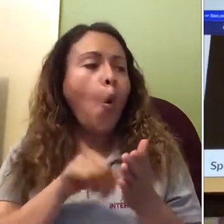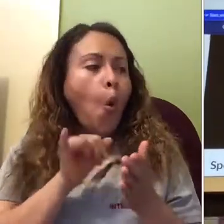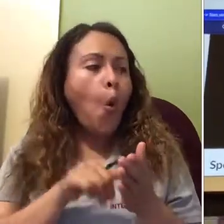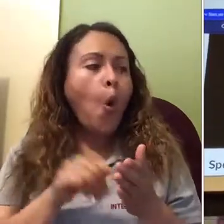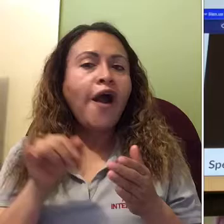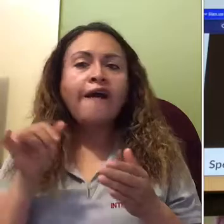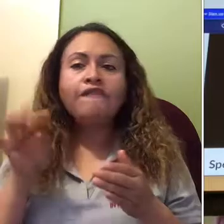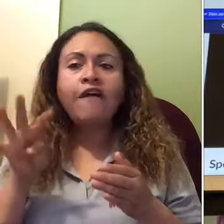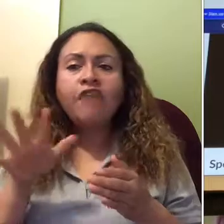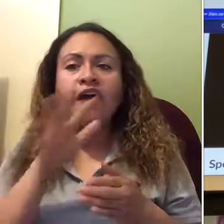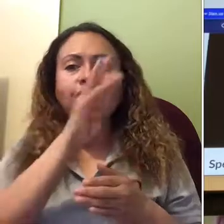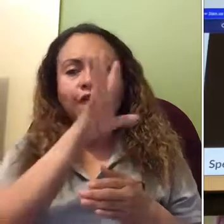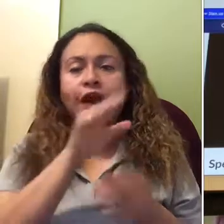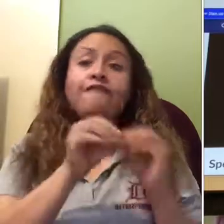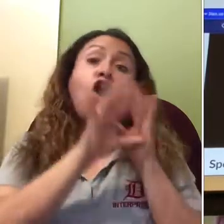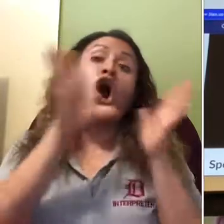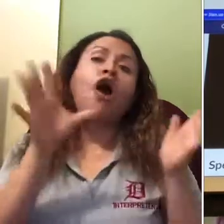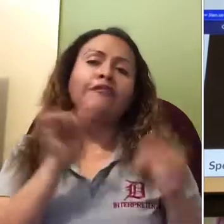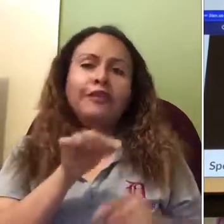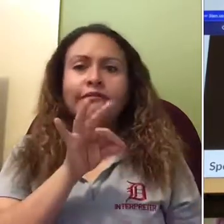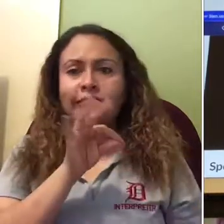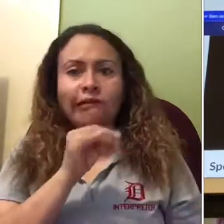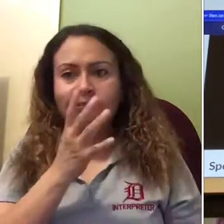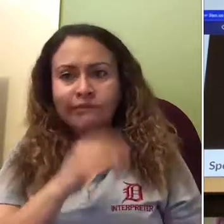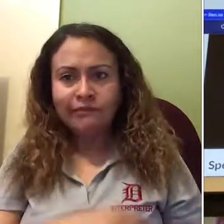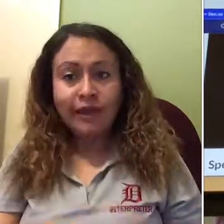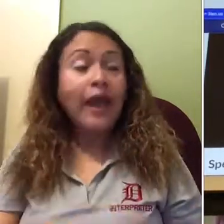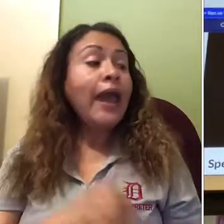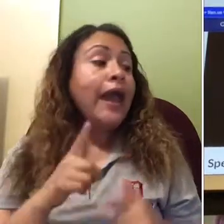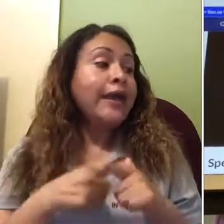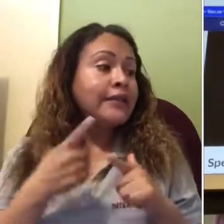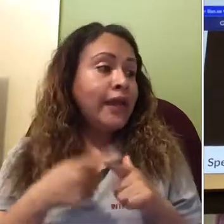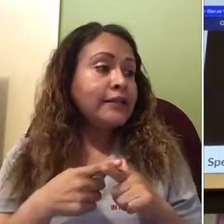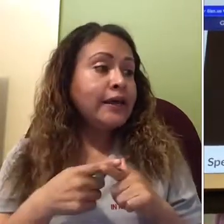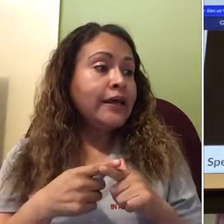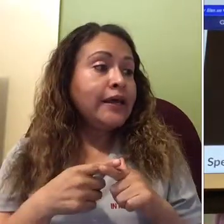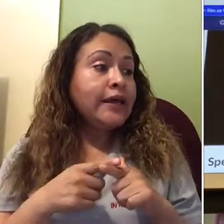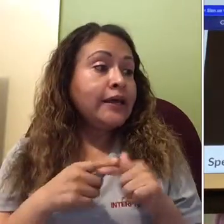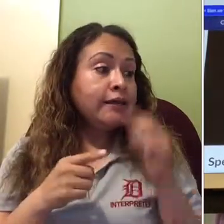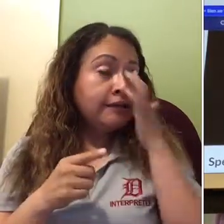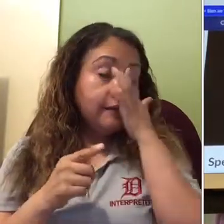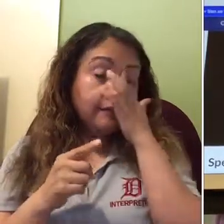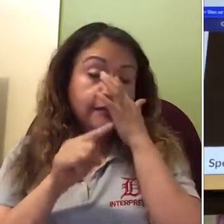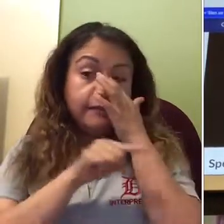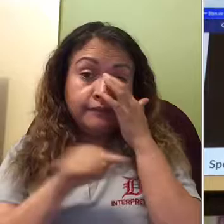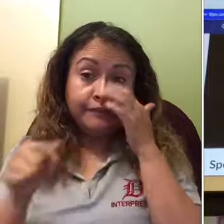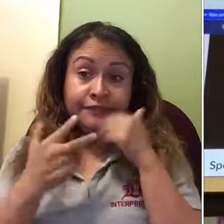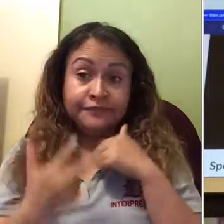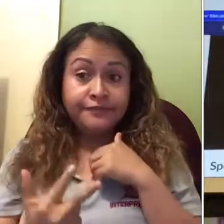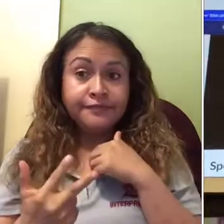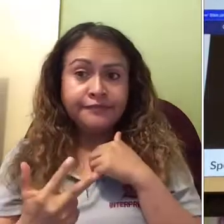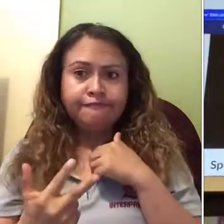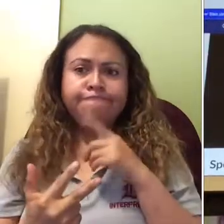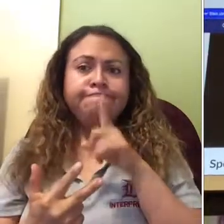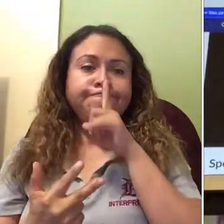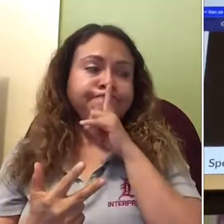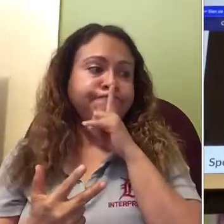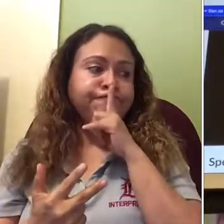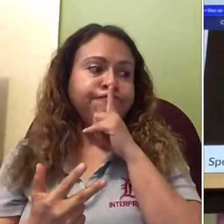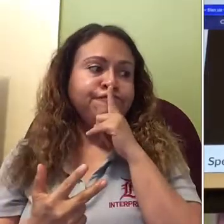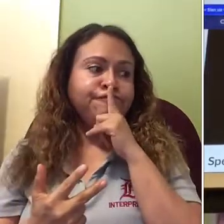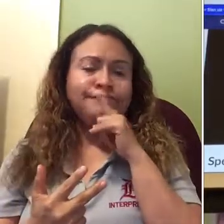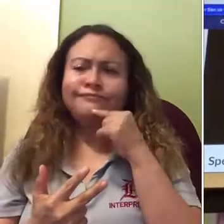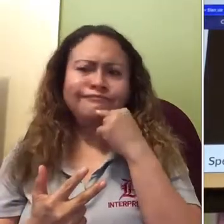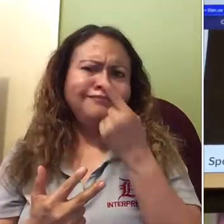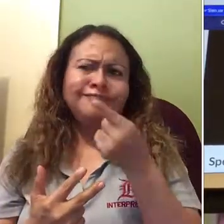to know that what the other one is going to be. And if I tell you that this side right over here is 3, I actually don't even have to tell you that this other side is going